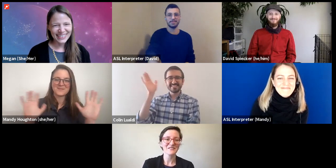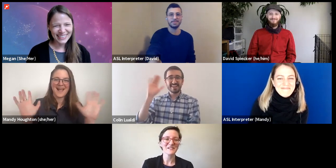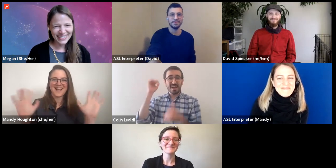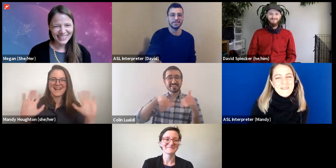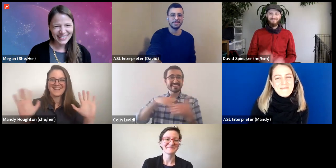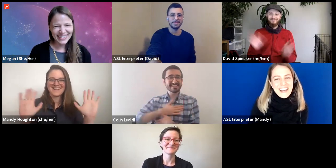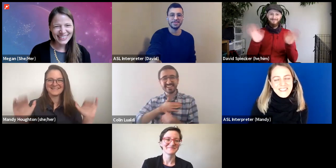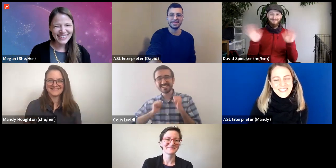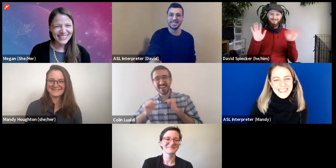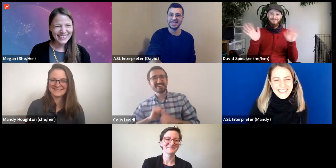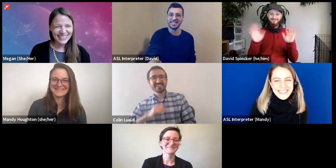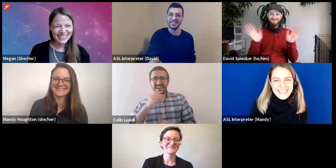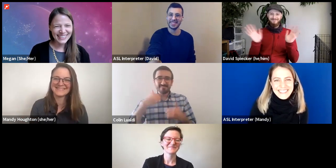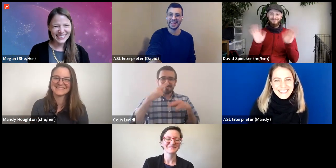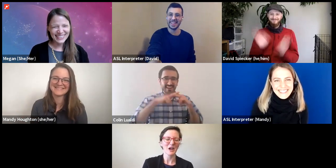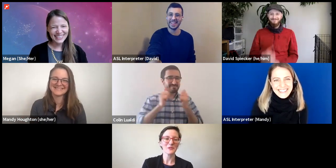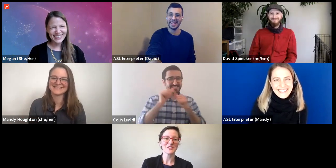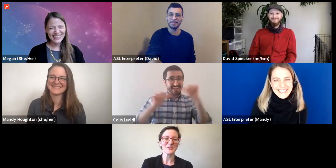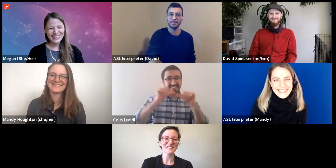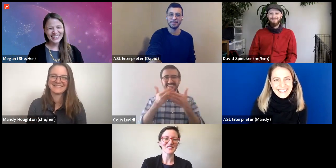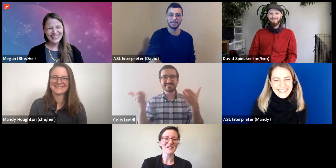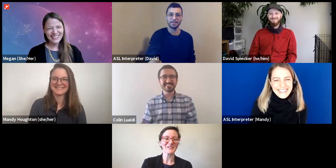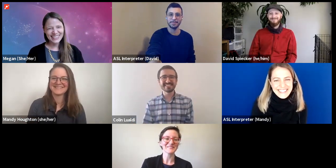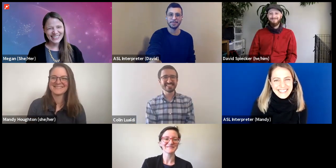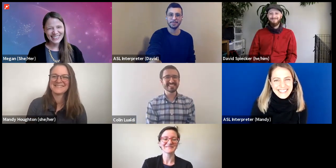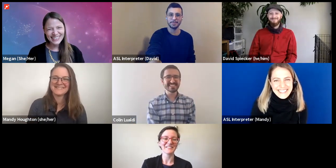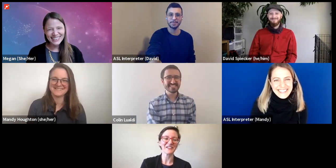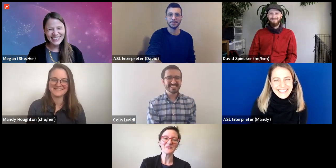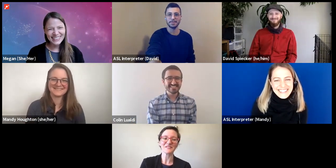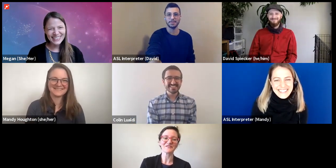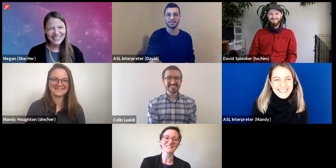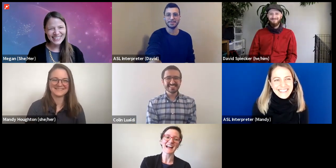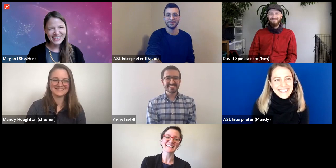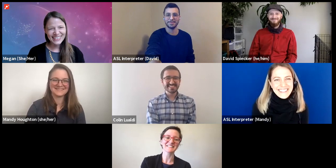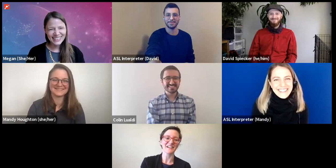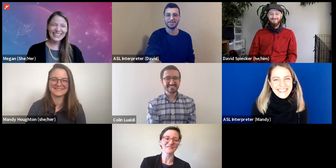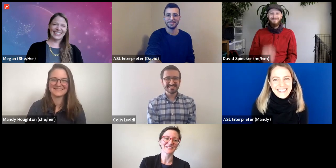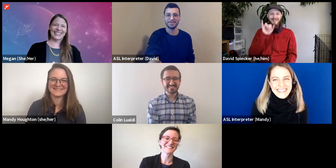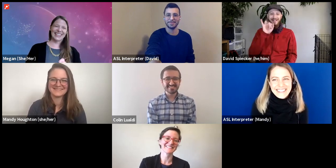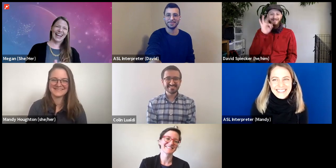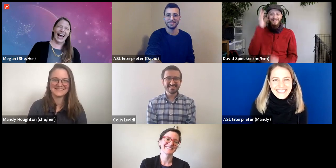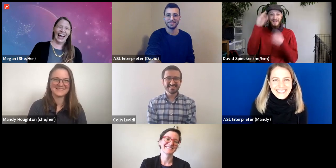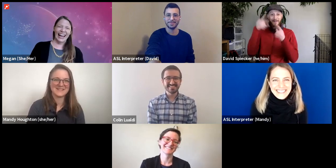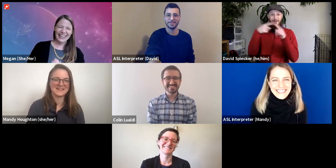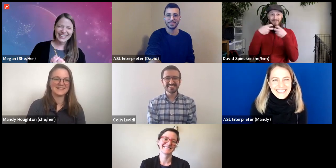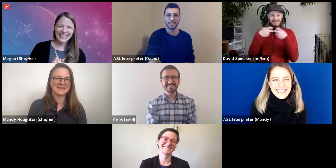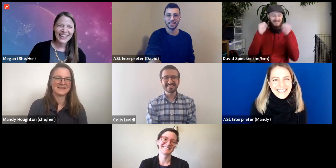Bye, everyone. Bye, everyone. Bye. Hope you enjoyed the show. Have fun with science stuff.